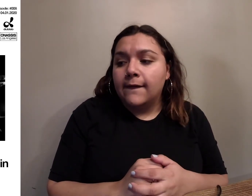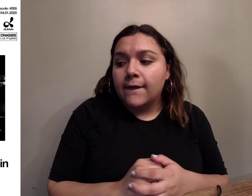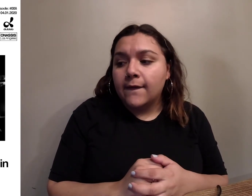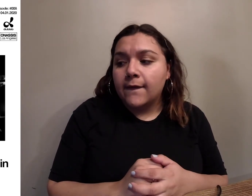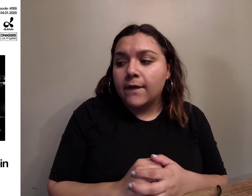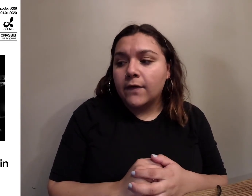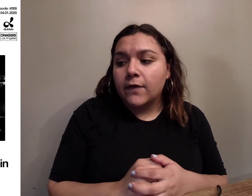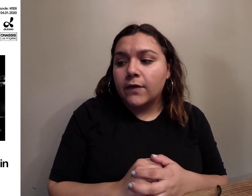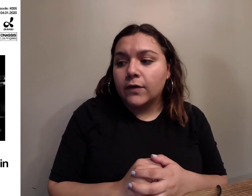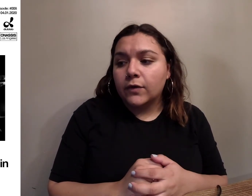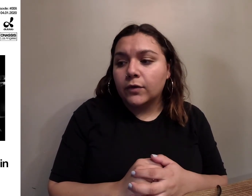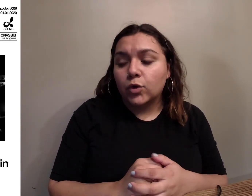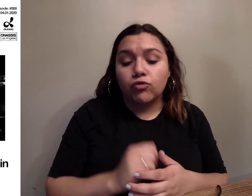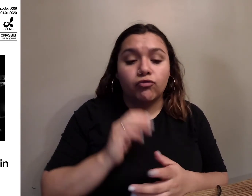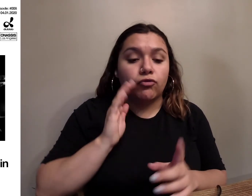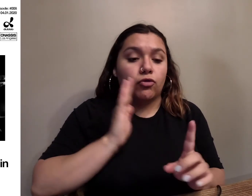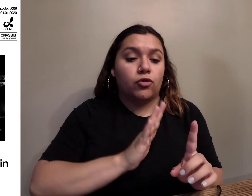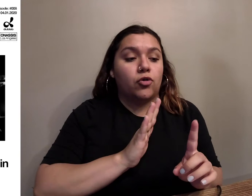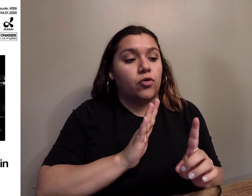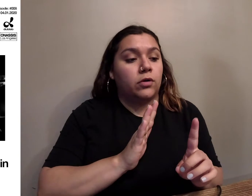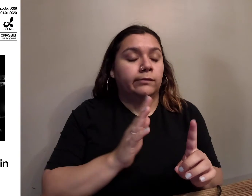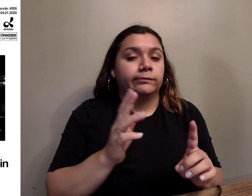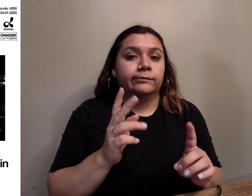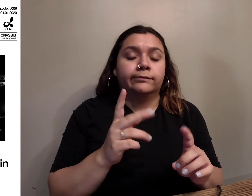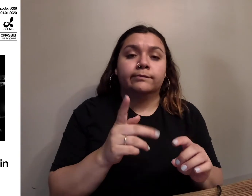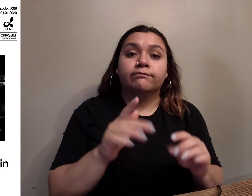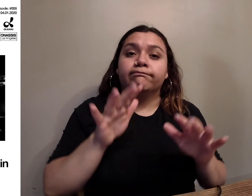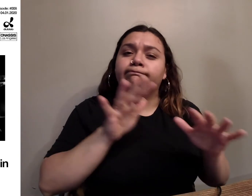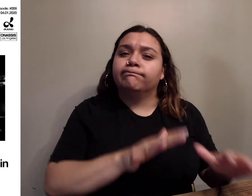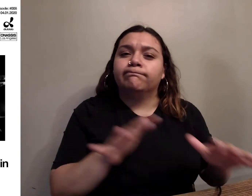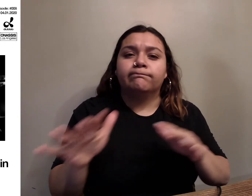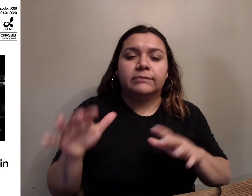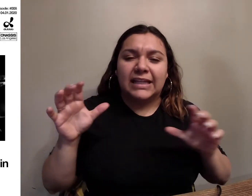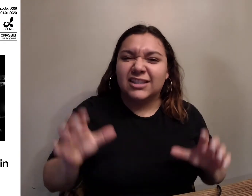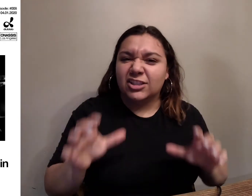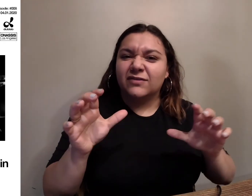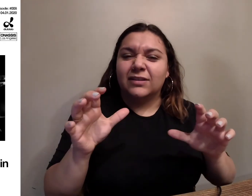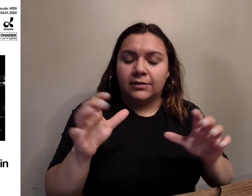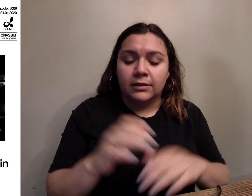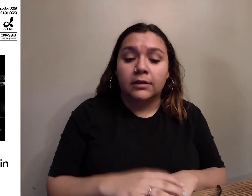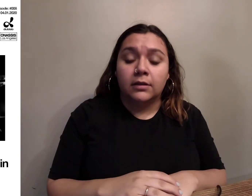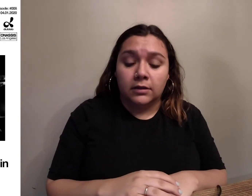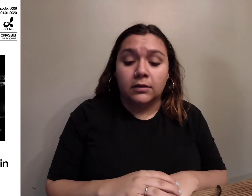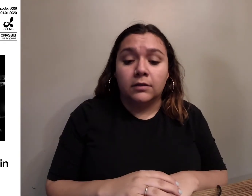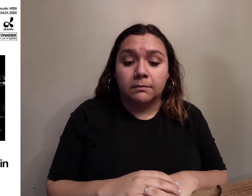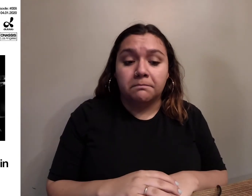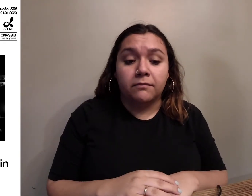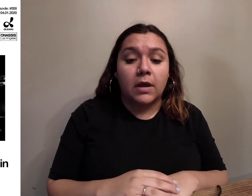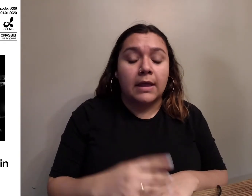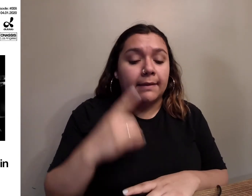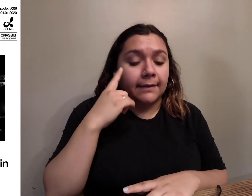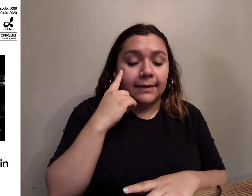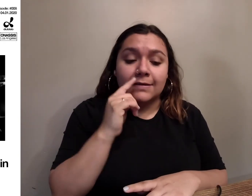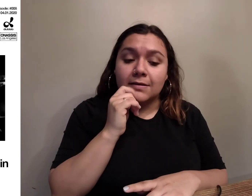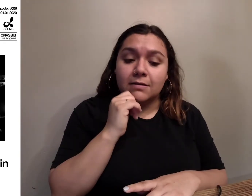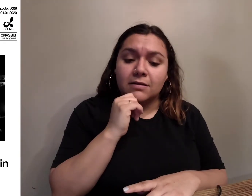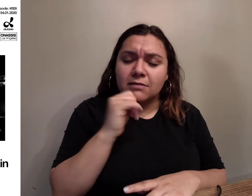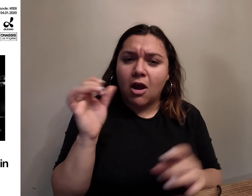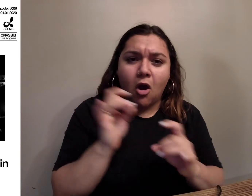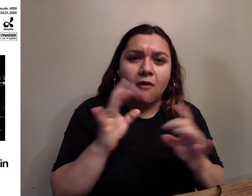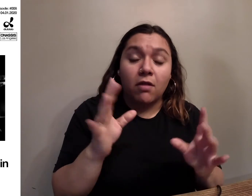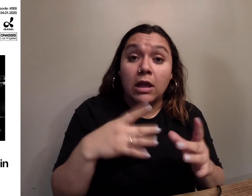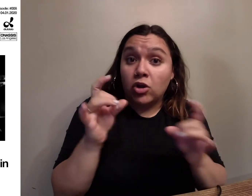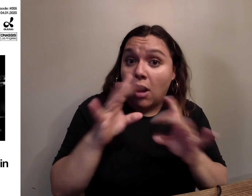their kind of more or less tranquilized activity, then that's not. I mean, it's horrible